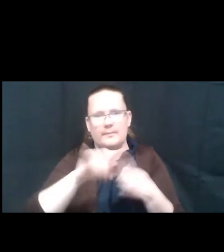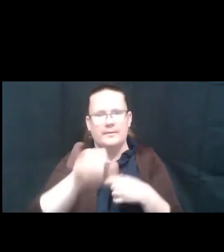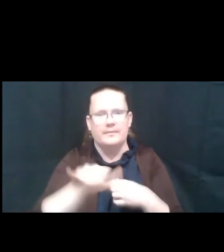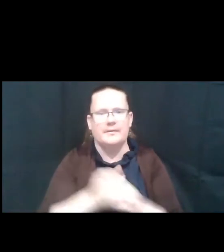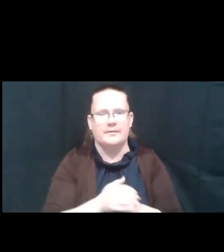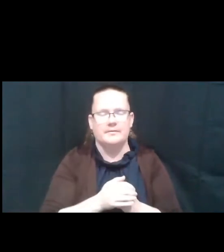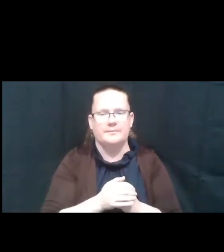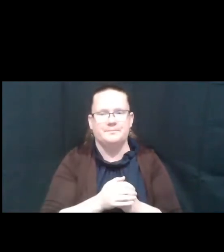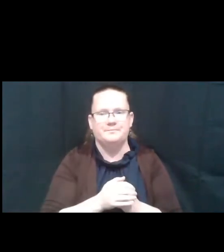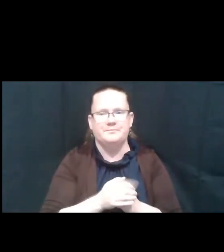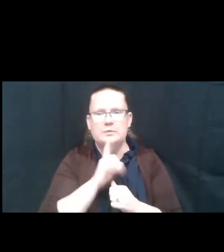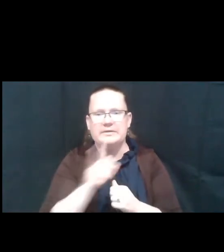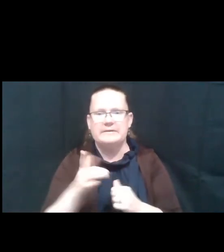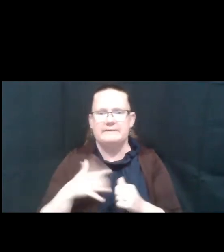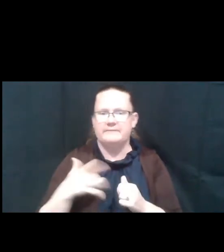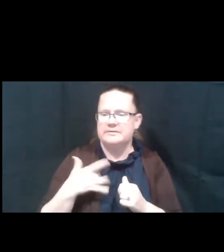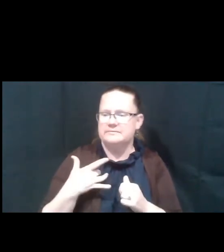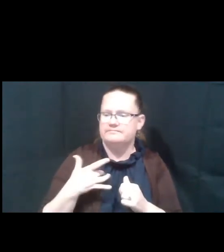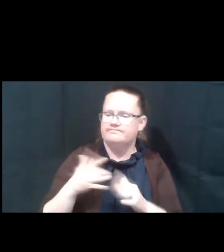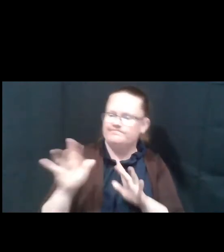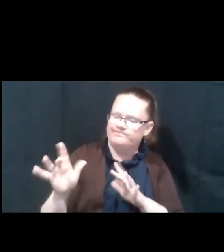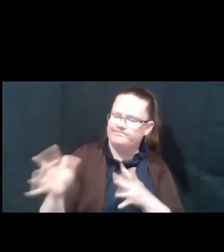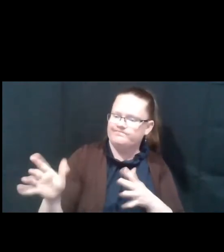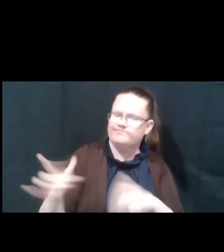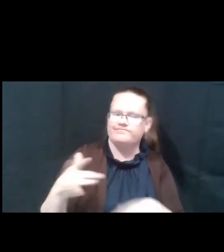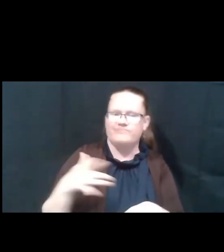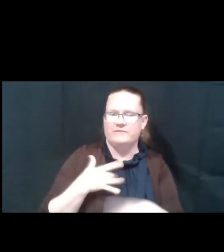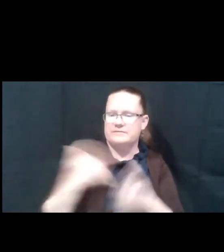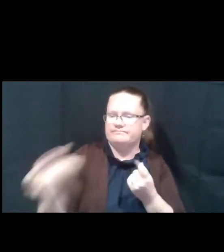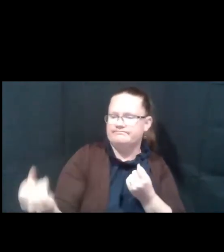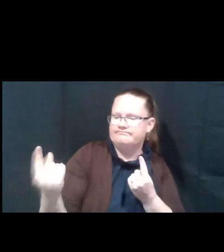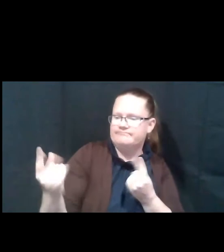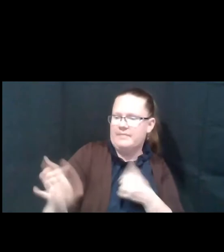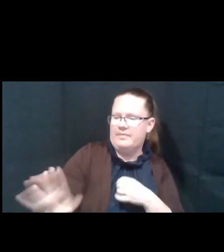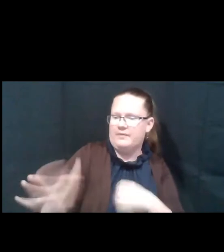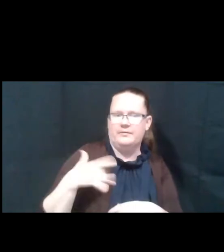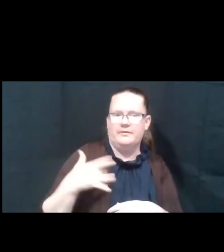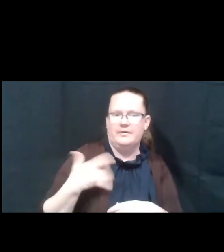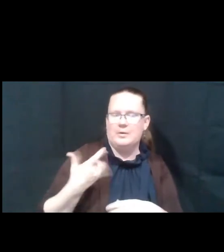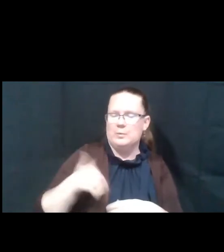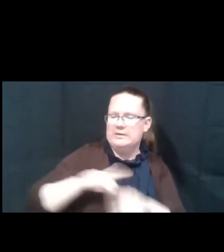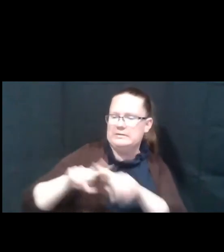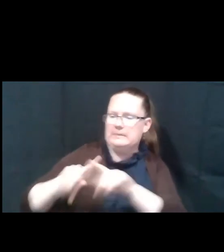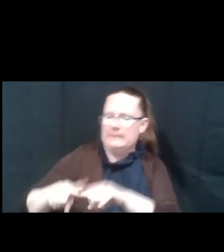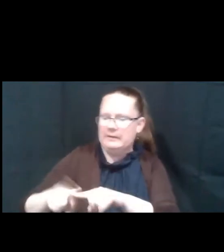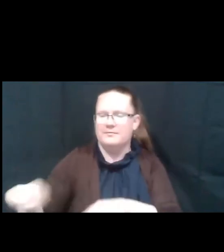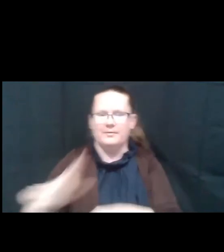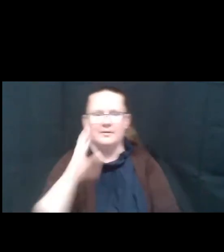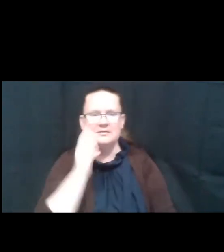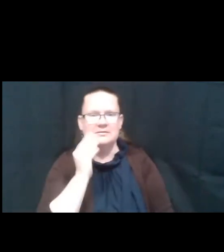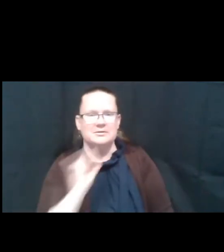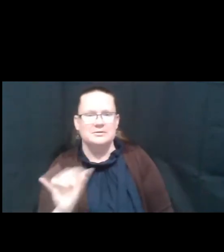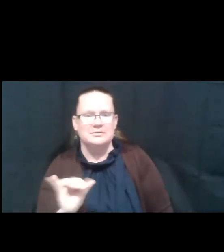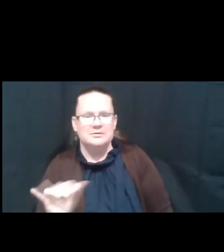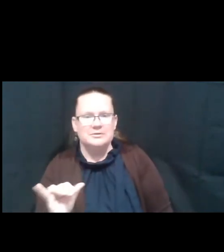know, empathetic to the people who we rely on so heavily with or without